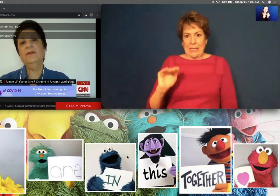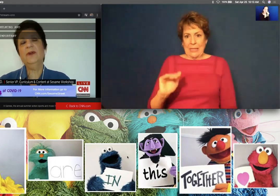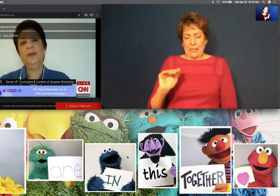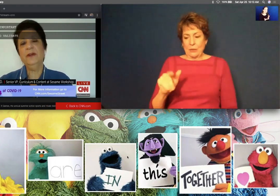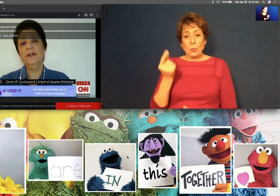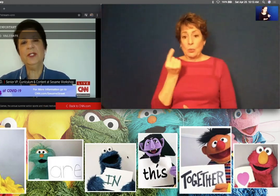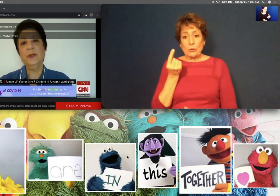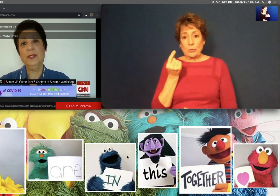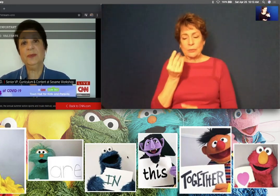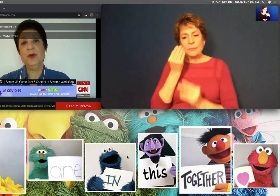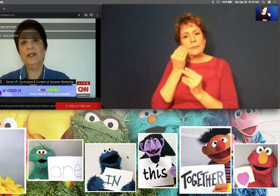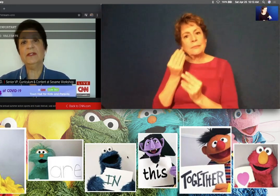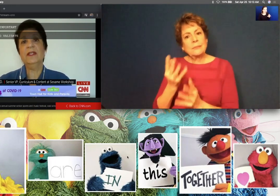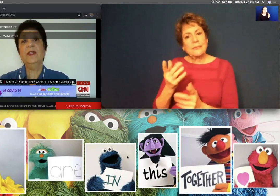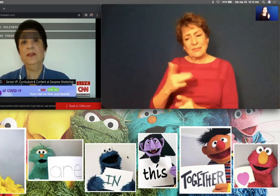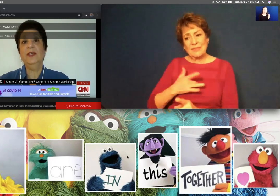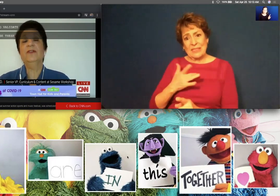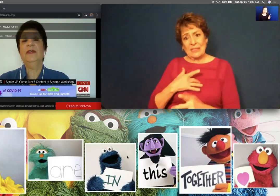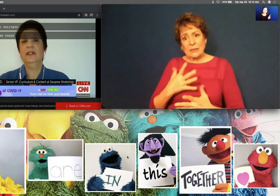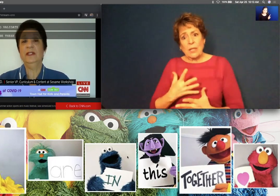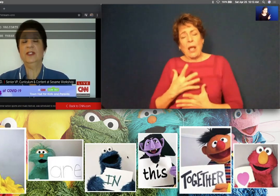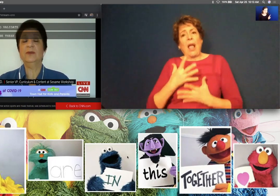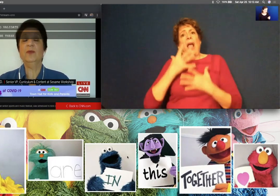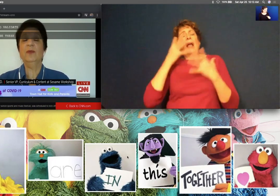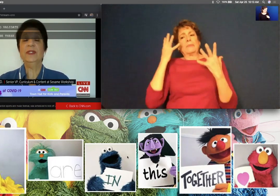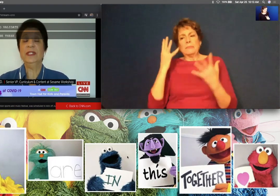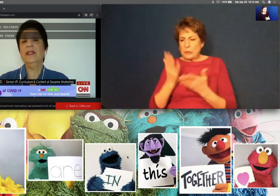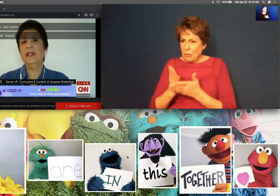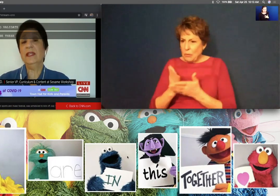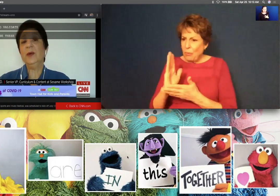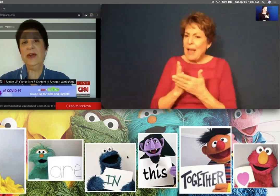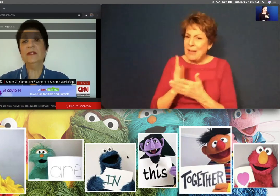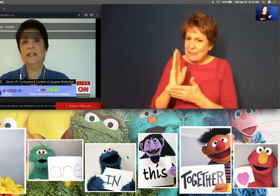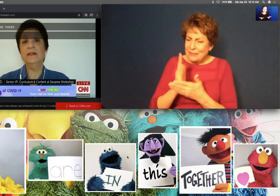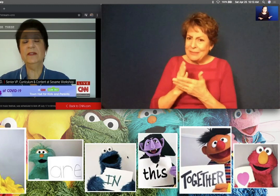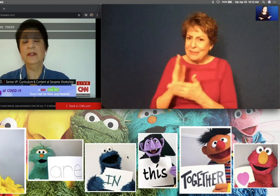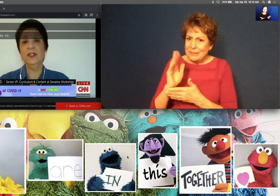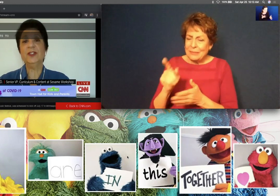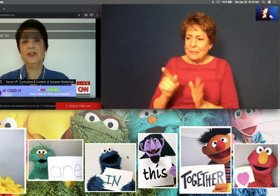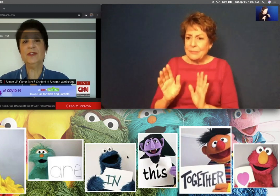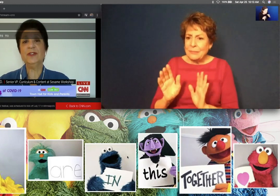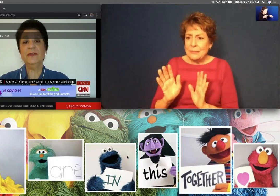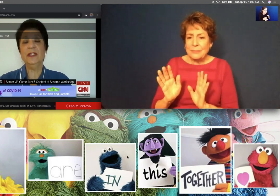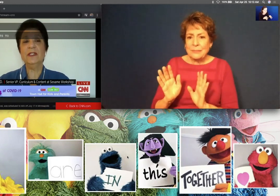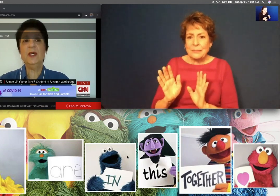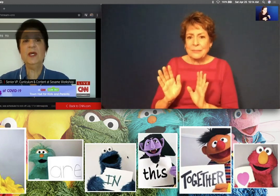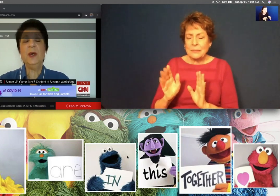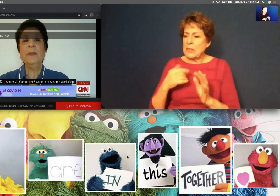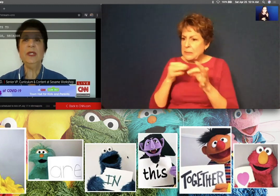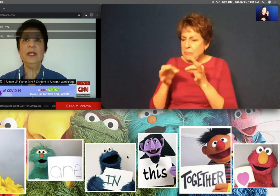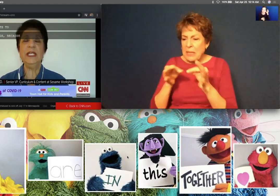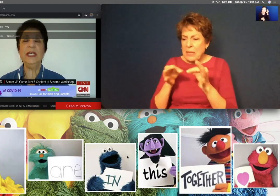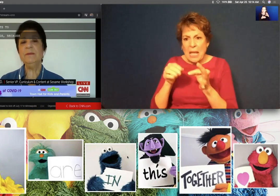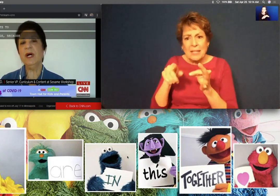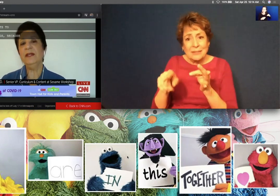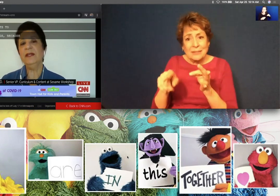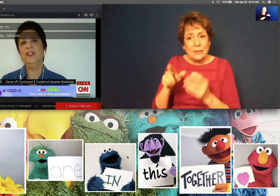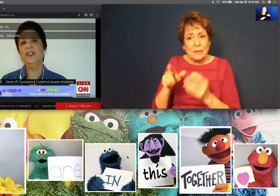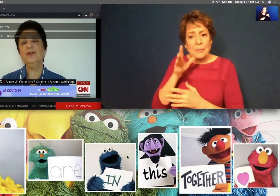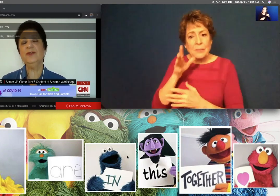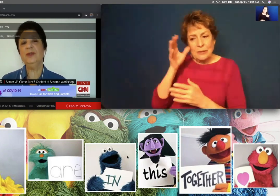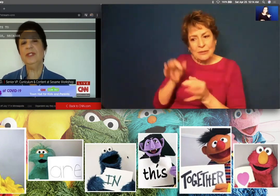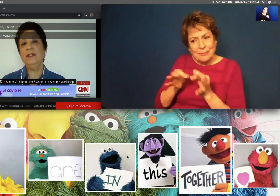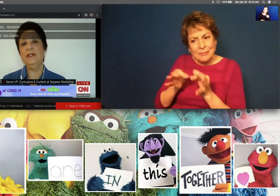for parents to express their feelings, because once again, that helps validate the children's feelings. But keep in mind that